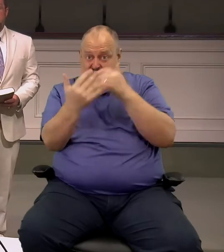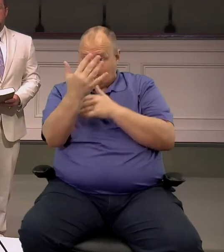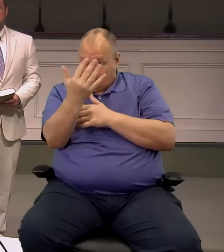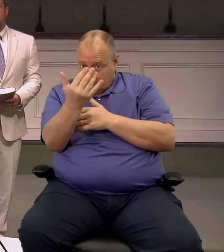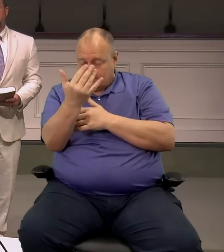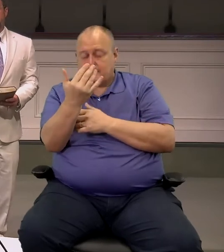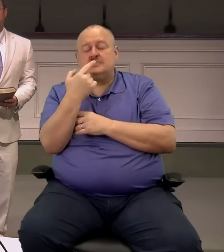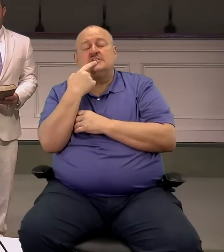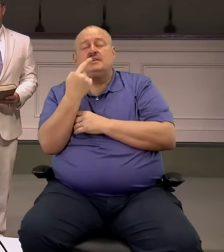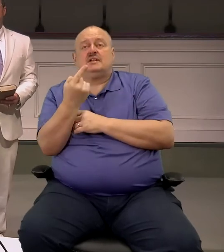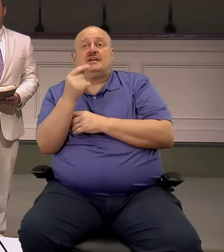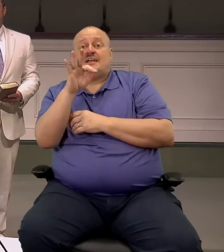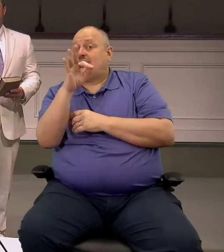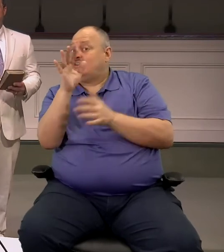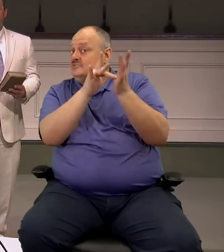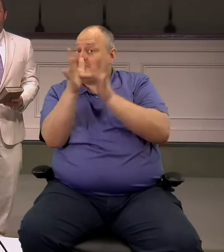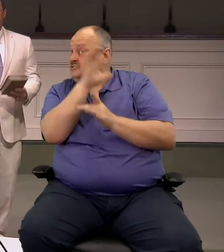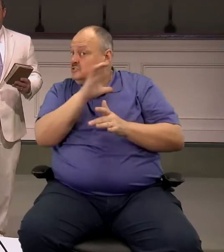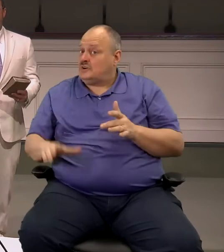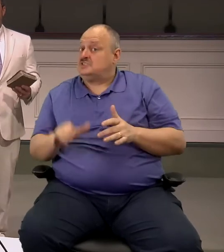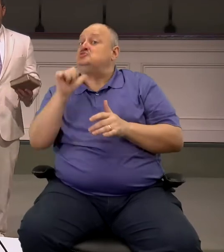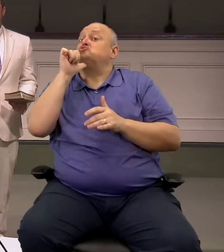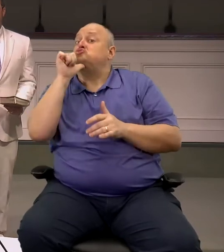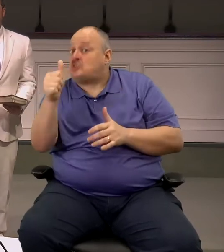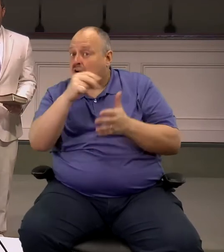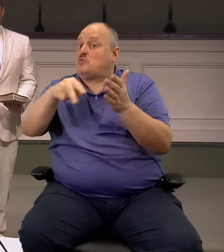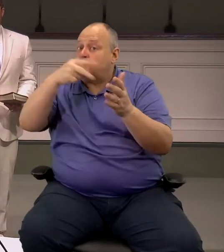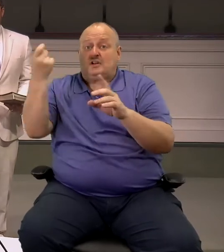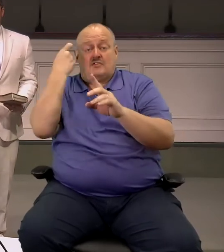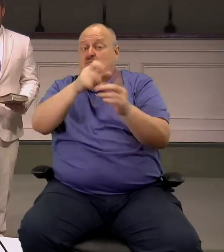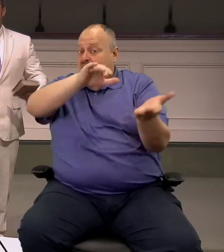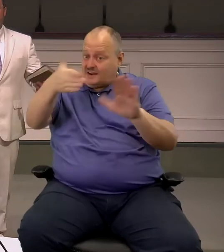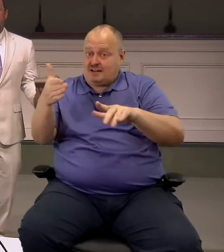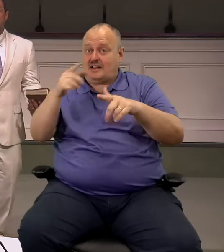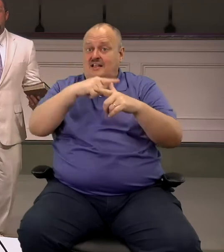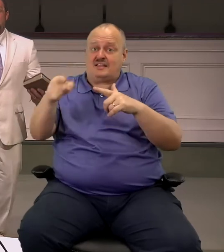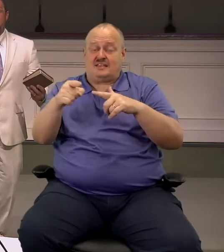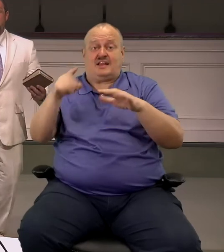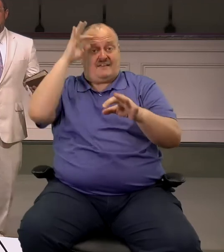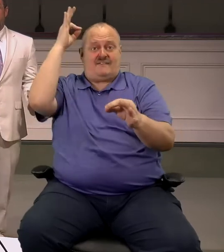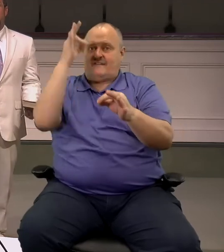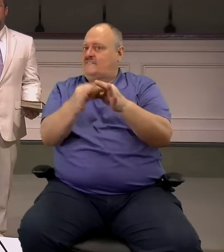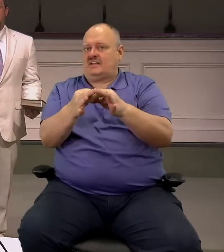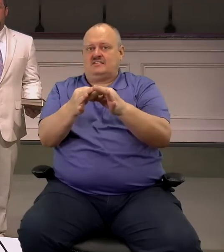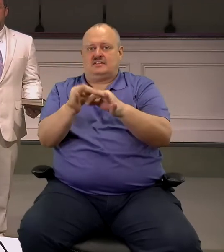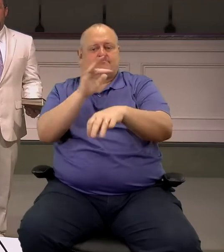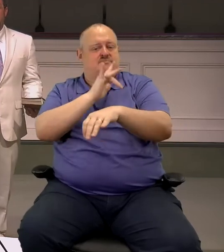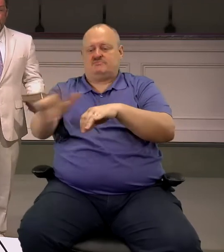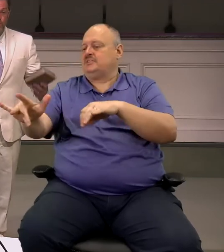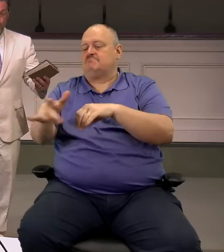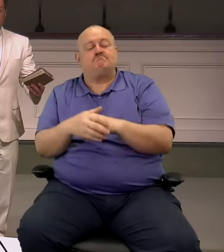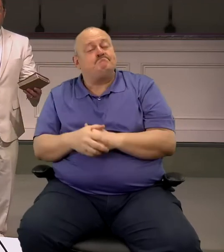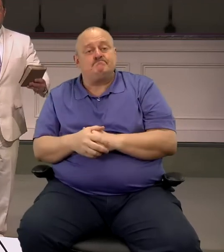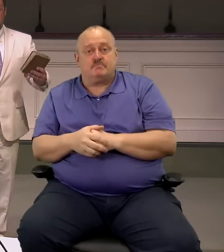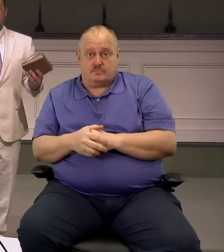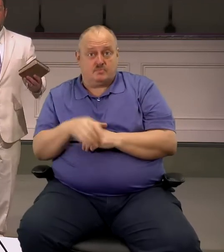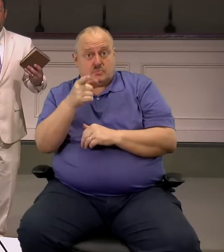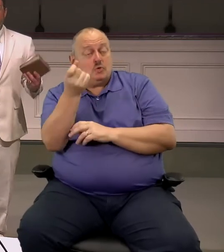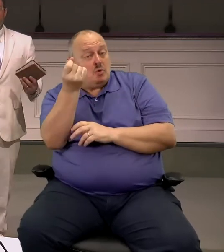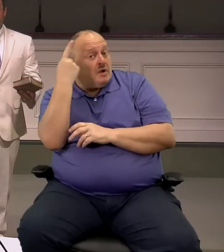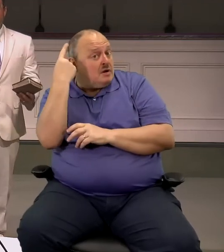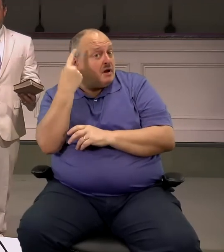us that if Jesus Christ is not risen from the dead, then our faith is in vain. You realize